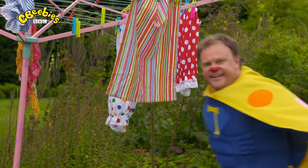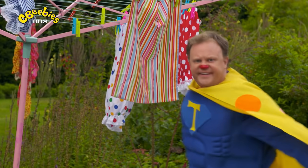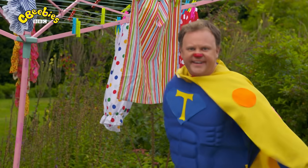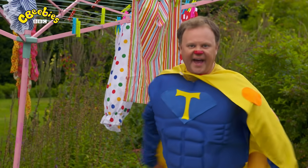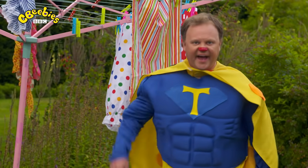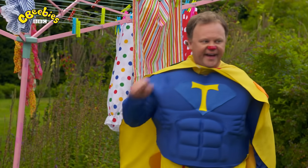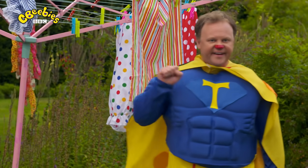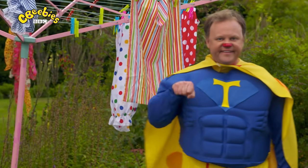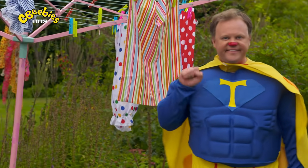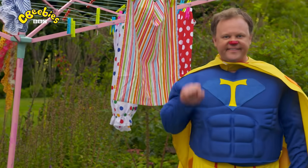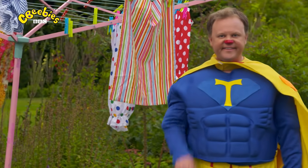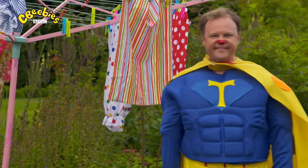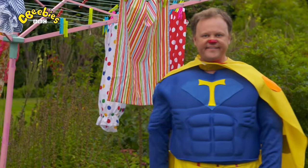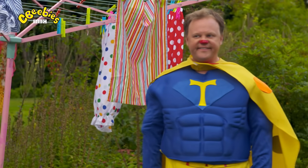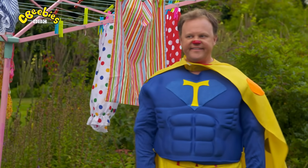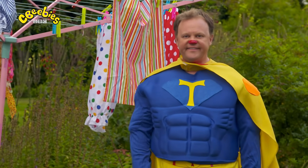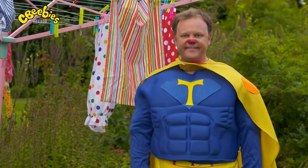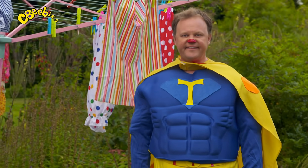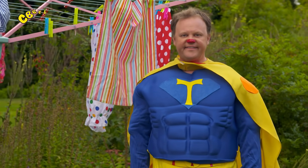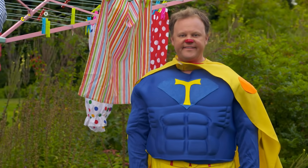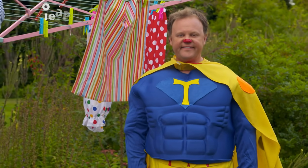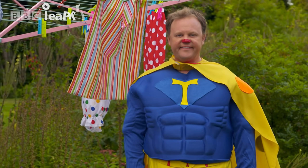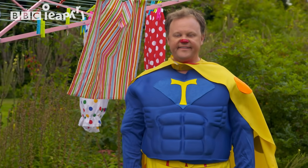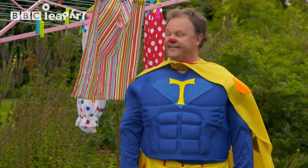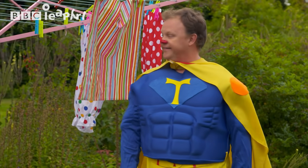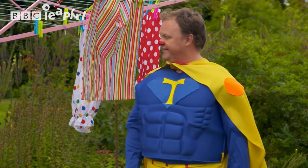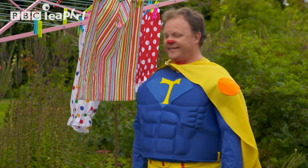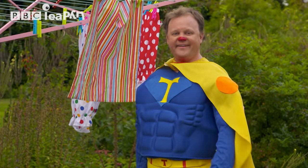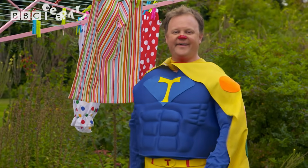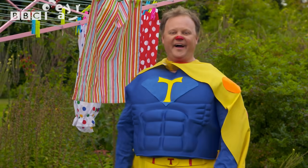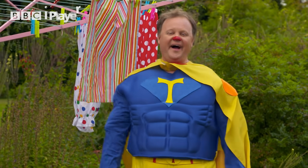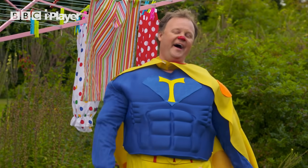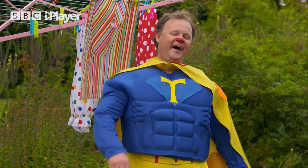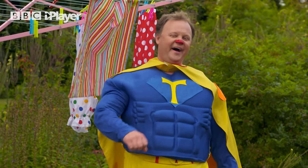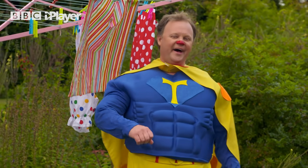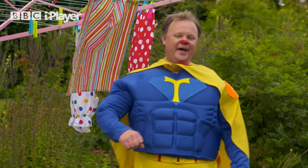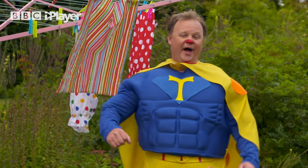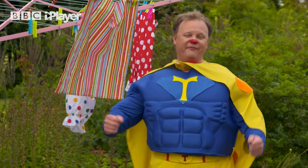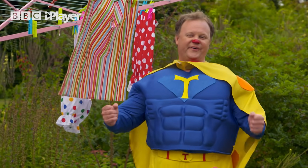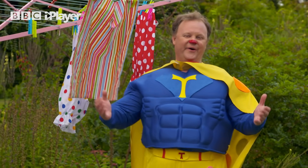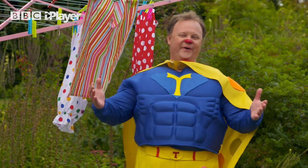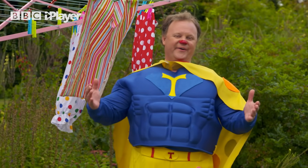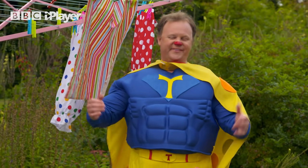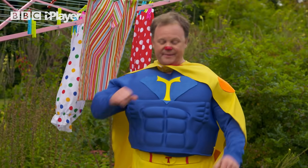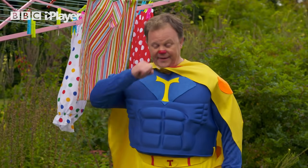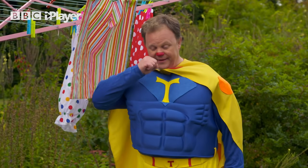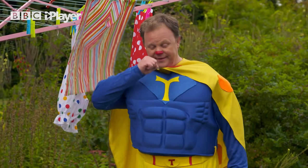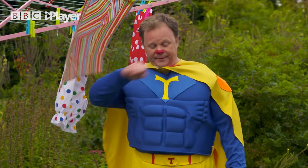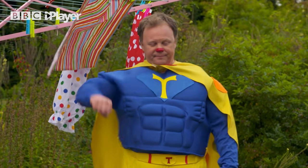Tumble. Yes? Please, could you show us the sign for superpowers? Of course.